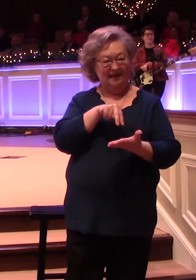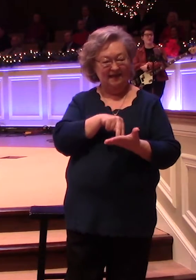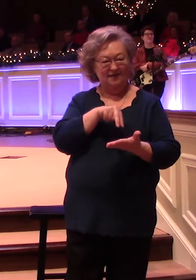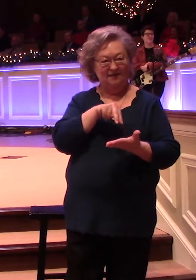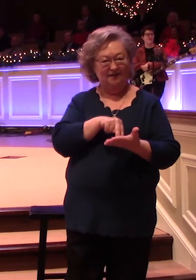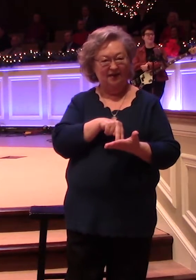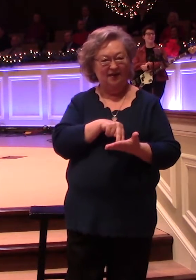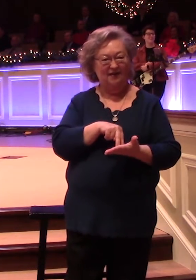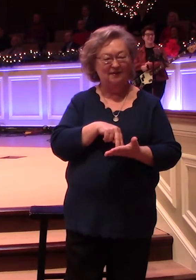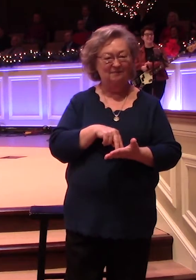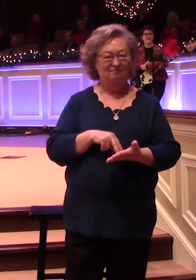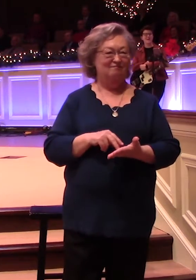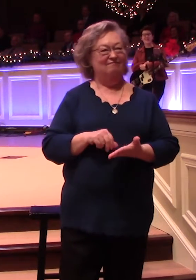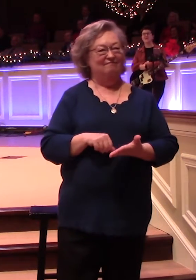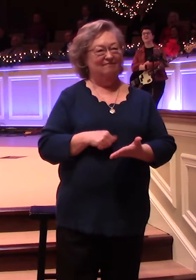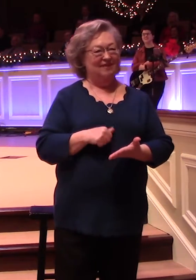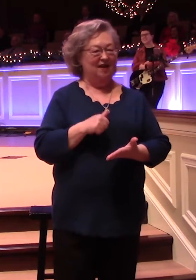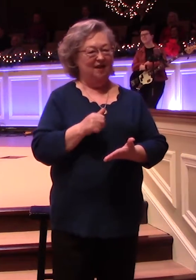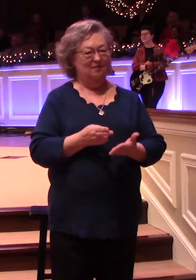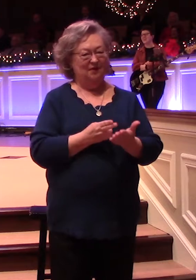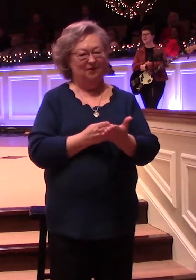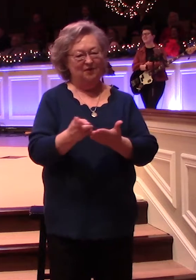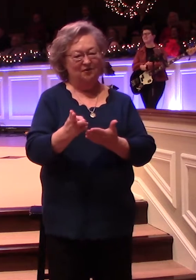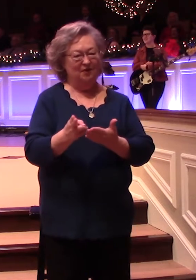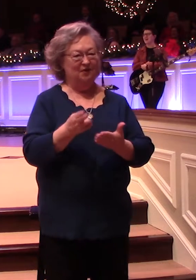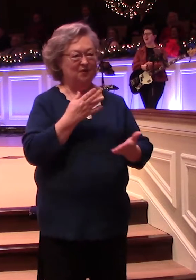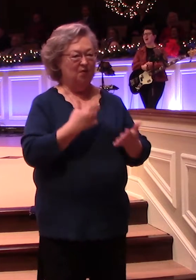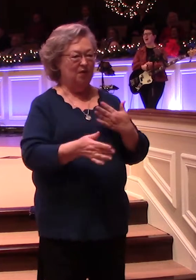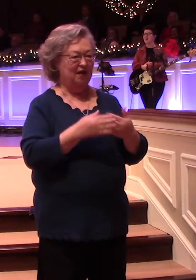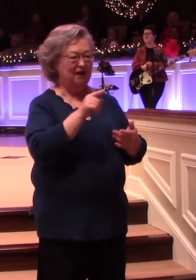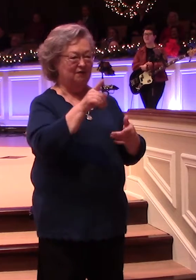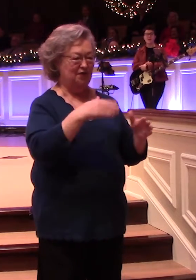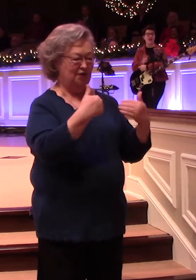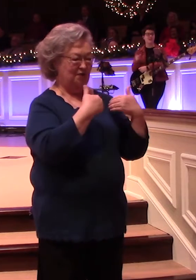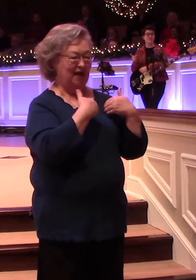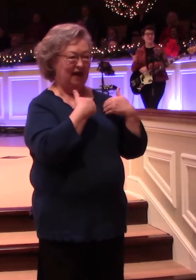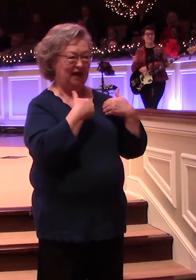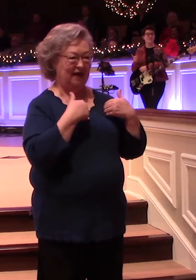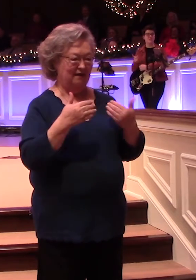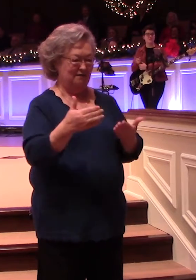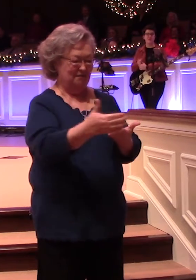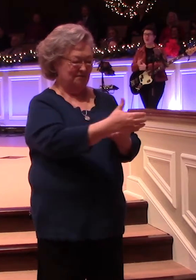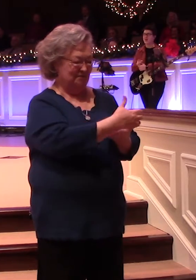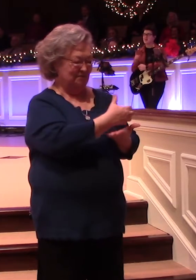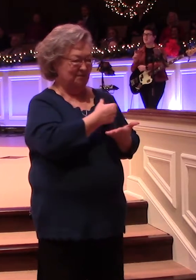told, take whatever you have and give it away.